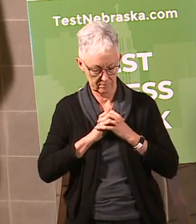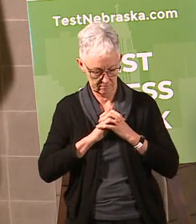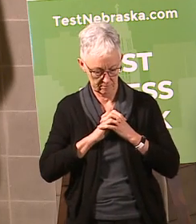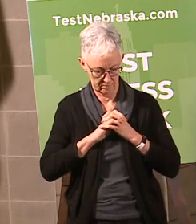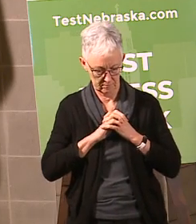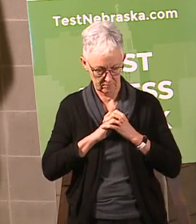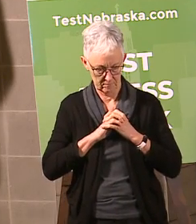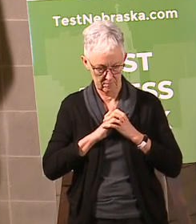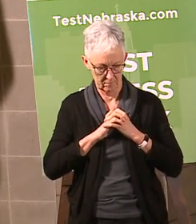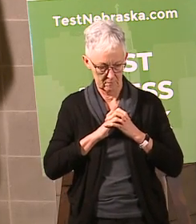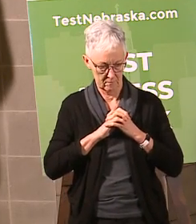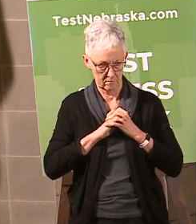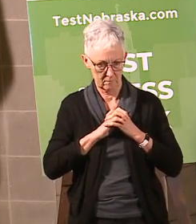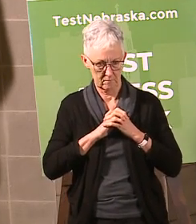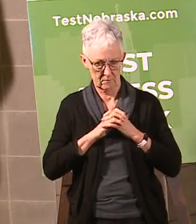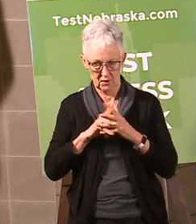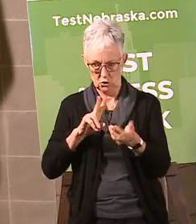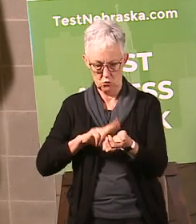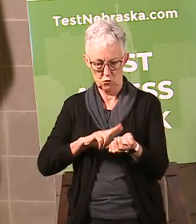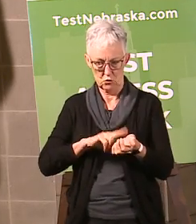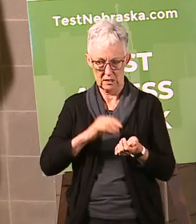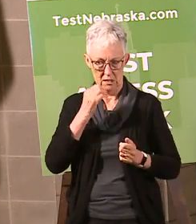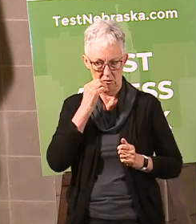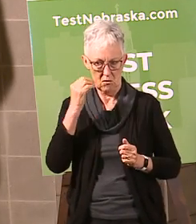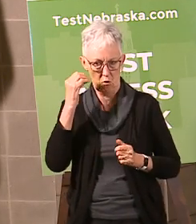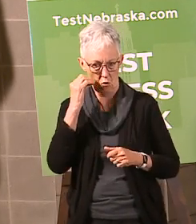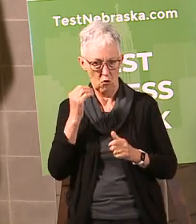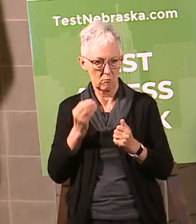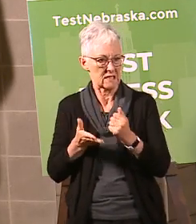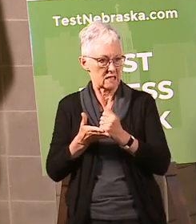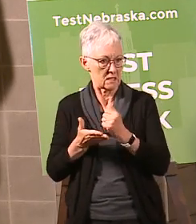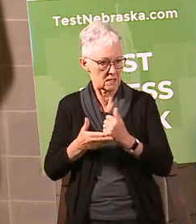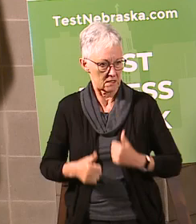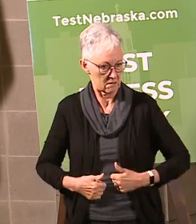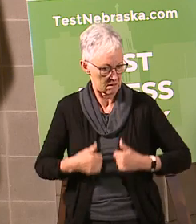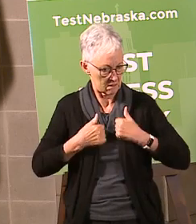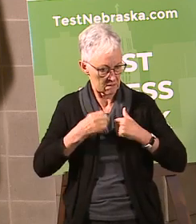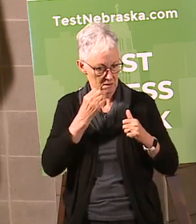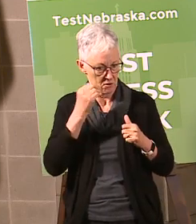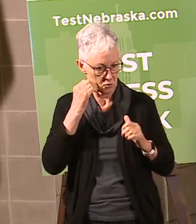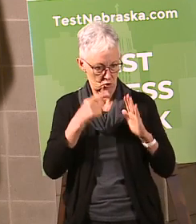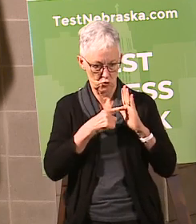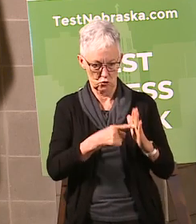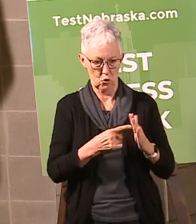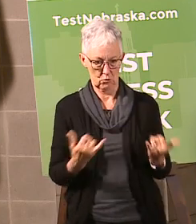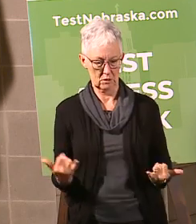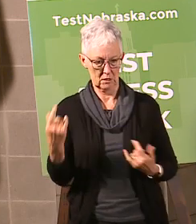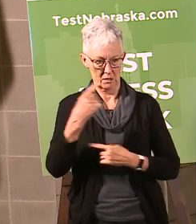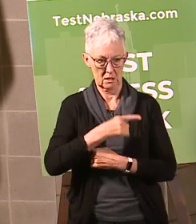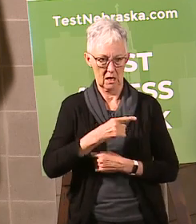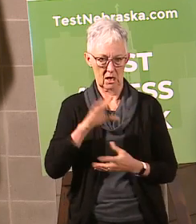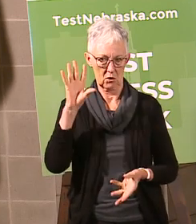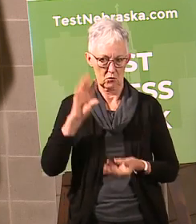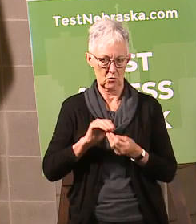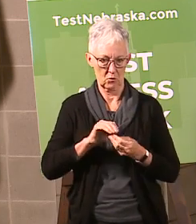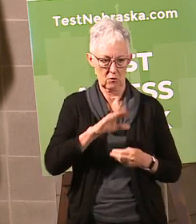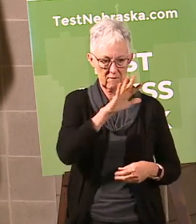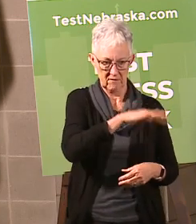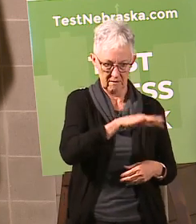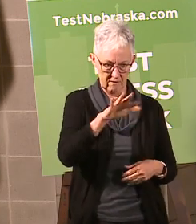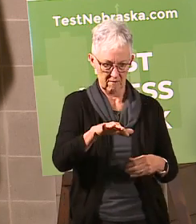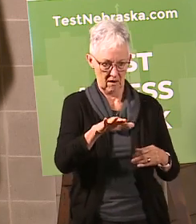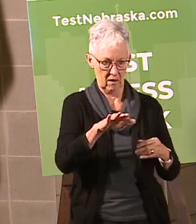So the long-term care facility numbers for today show that we have a total of 55